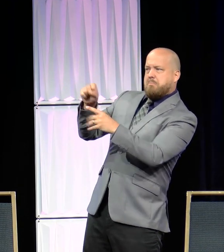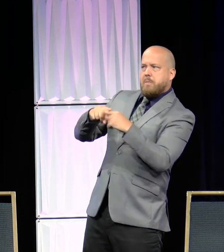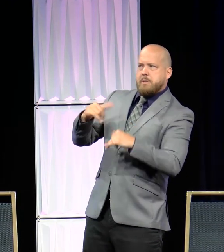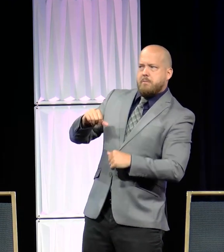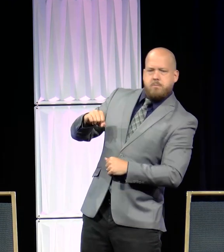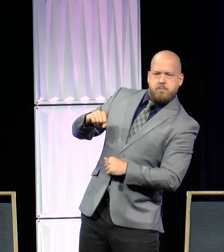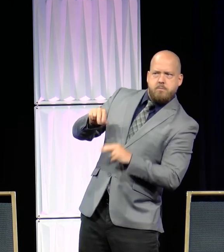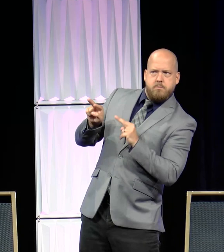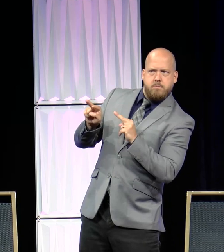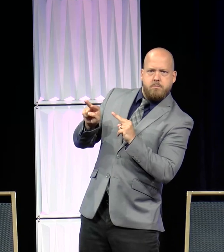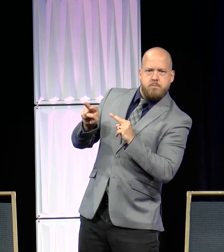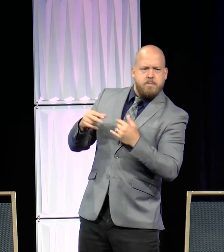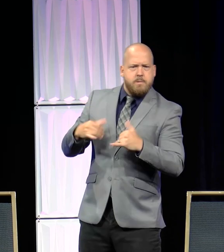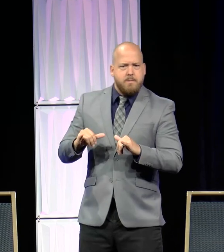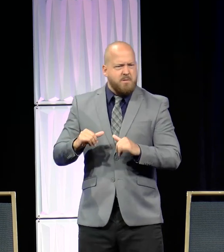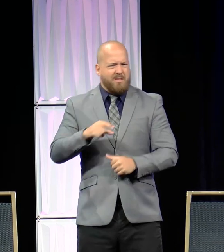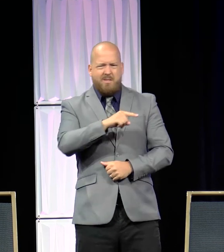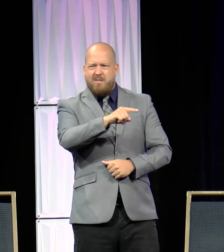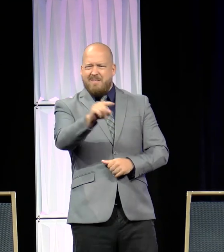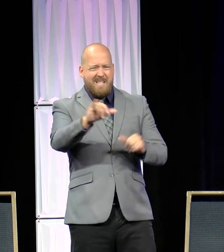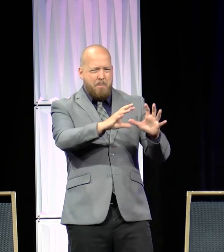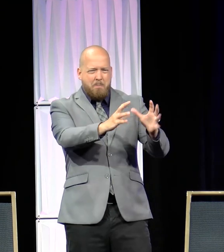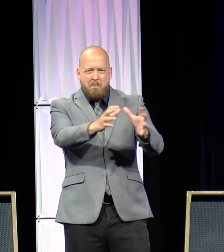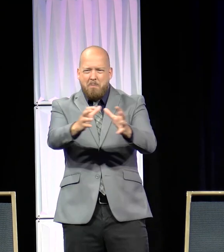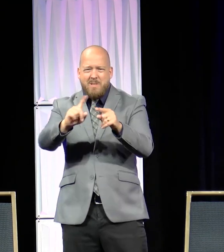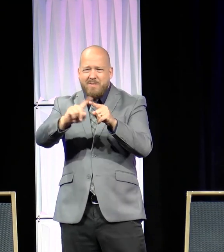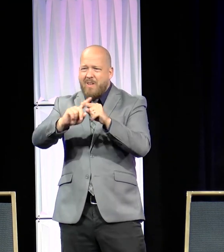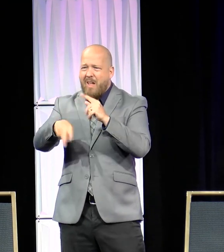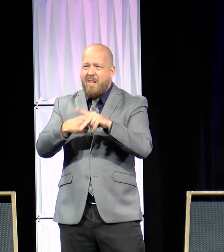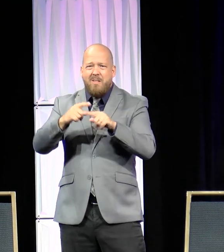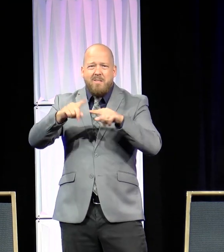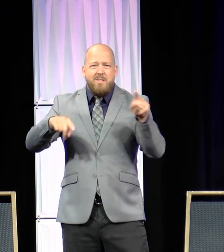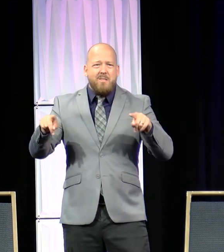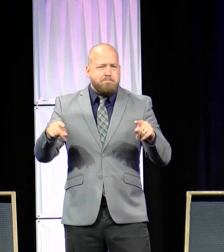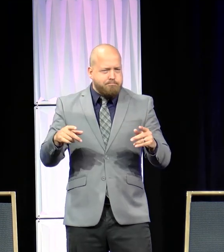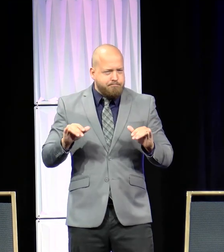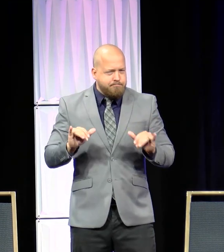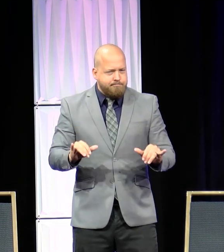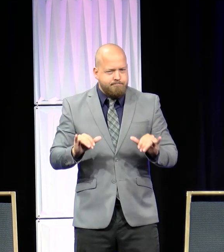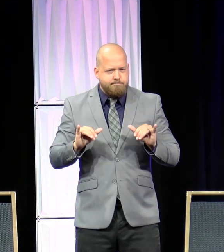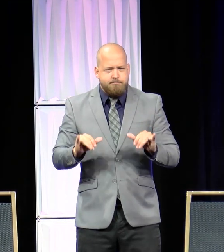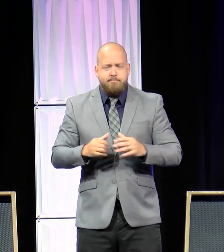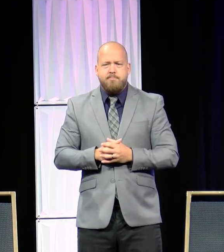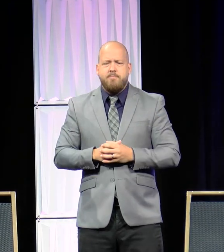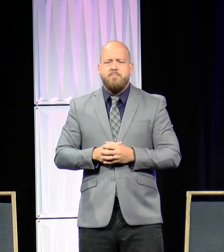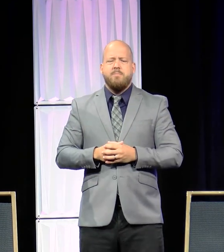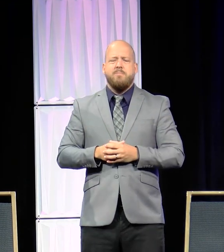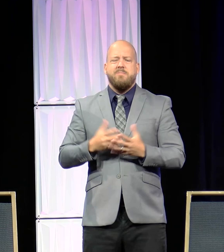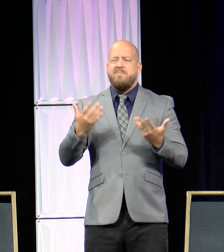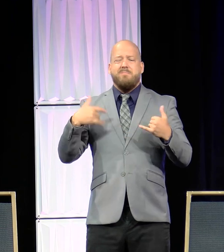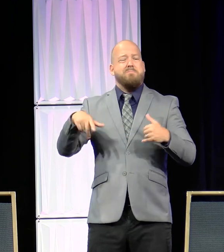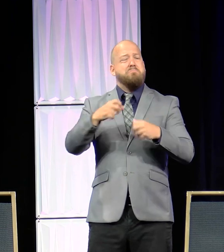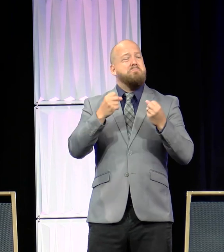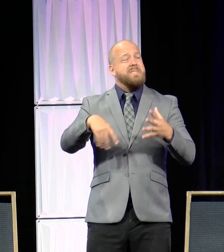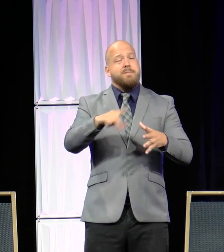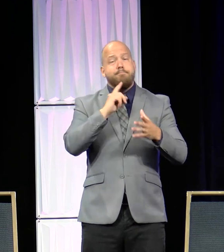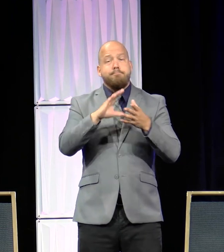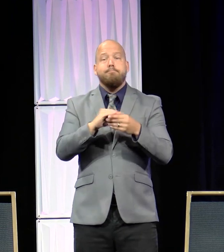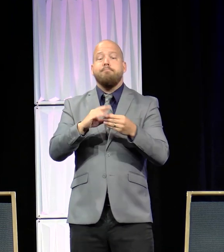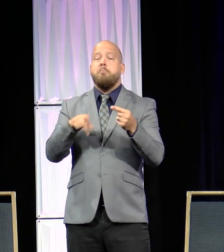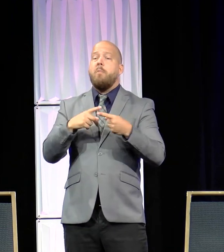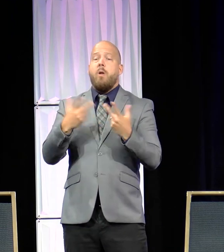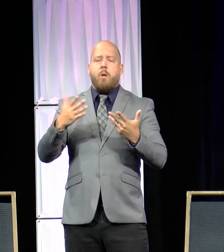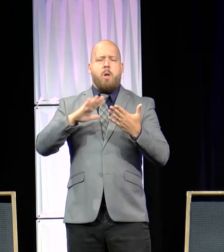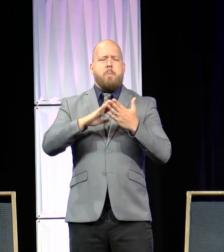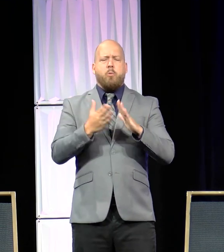You know, and I know y'all hear us say communities, right? Black community, Latinx community, indigenous.